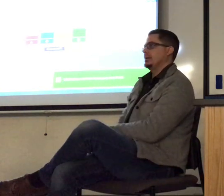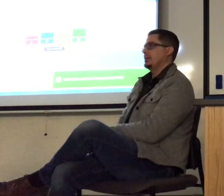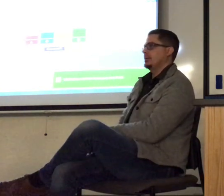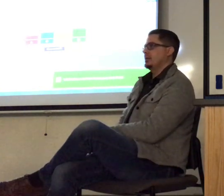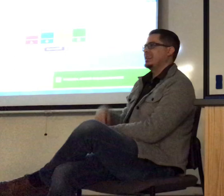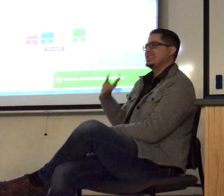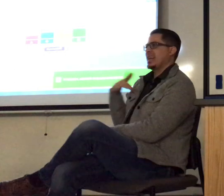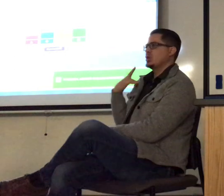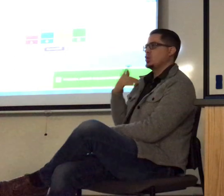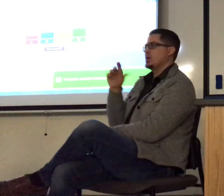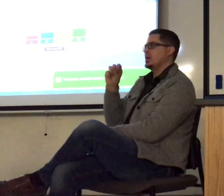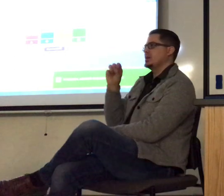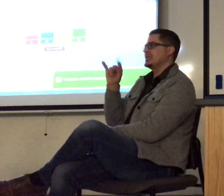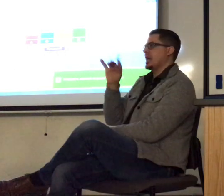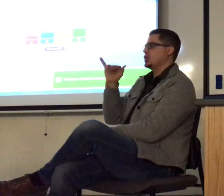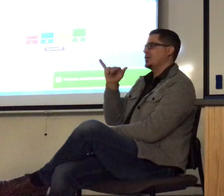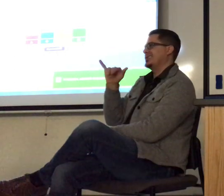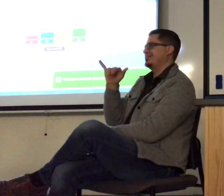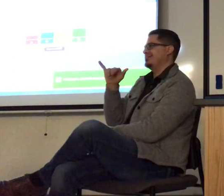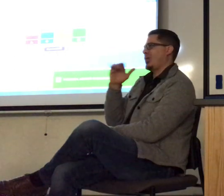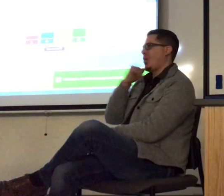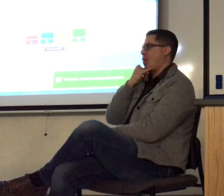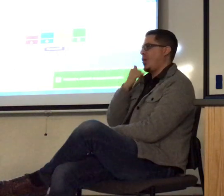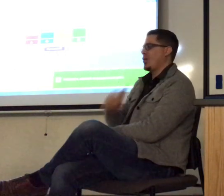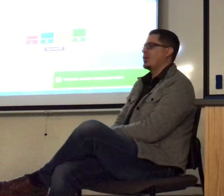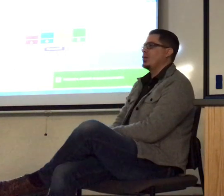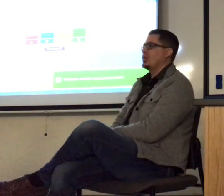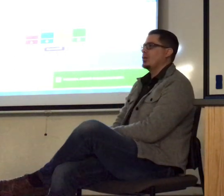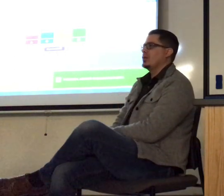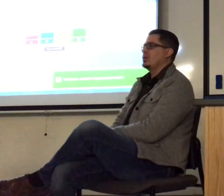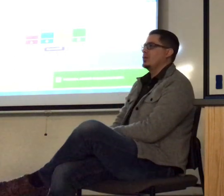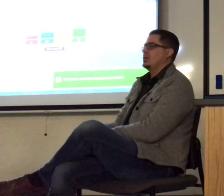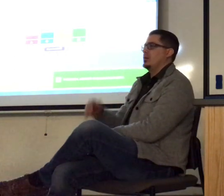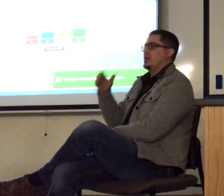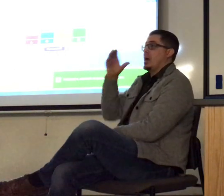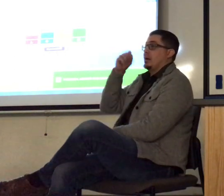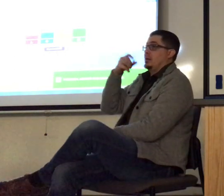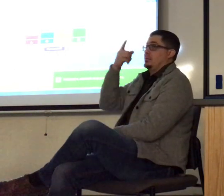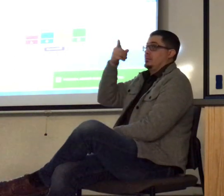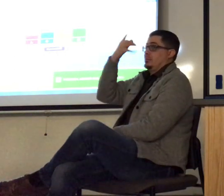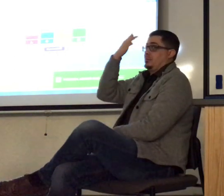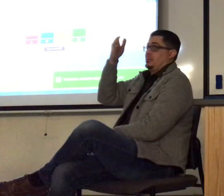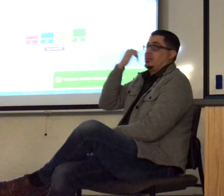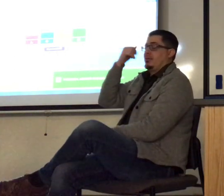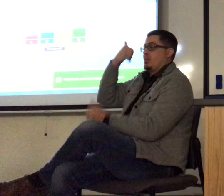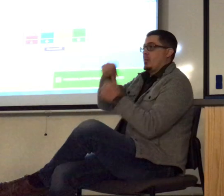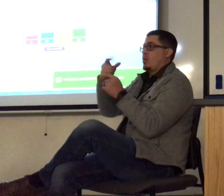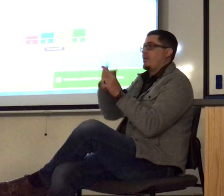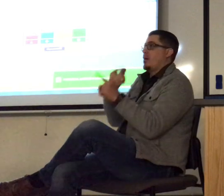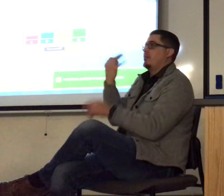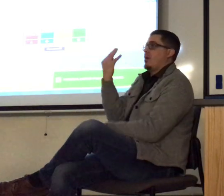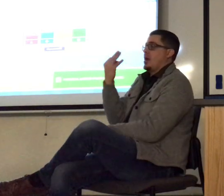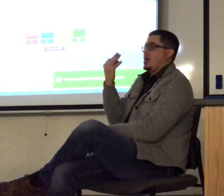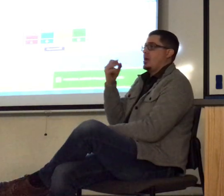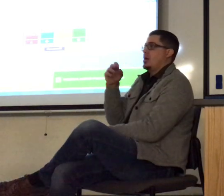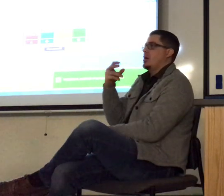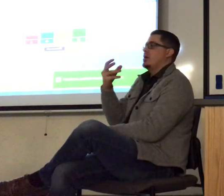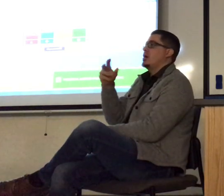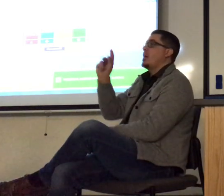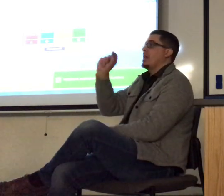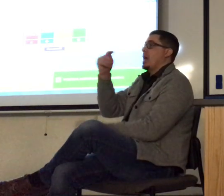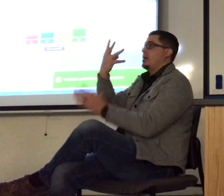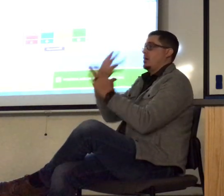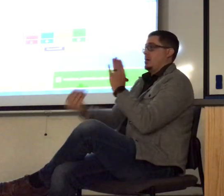responded sensory. And it just happens to be, I guess you wouldn't know this unless you remembered it from the notes. Void your